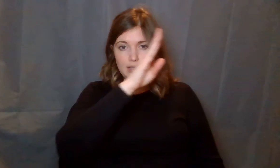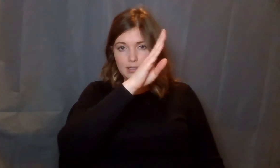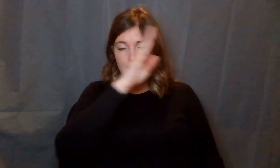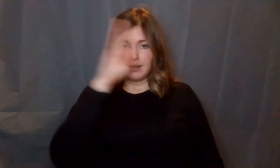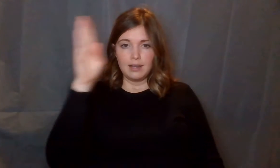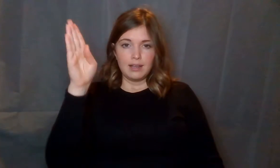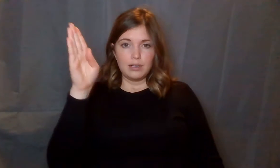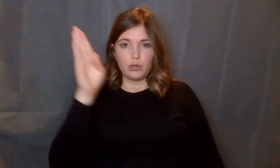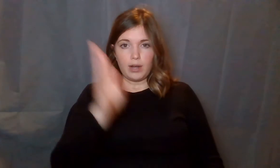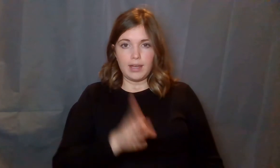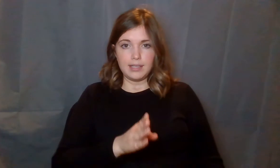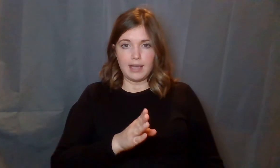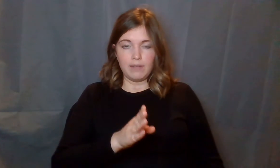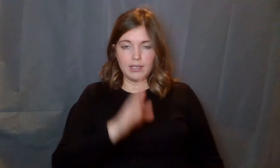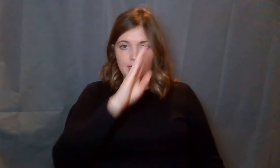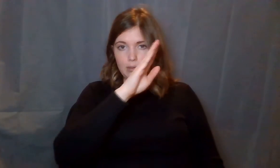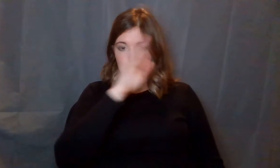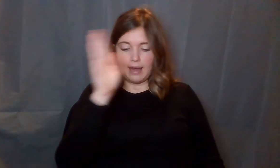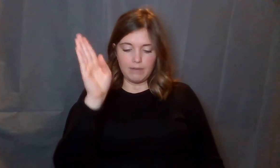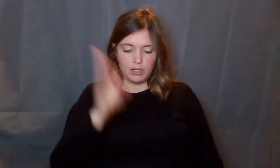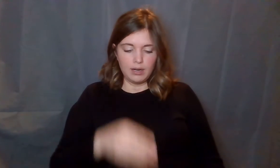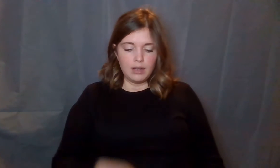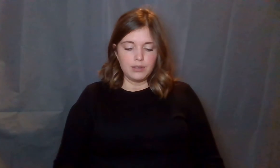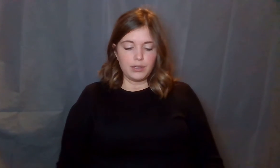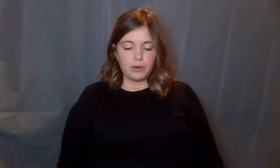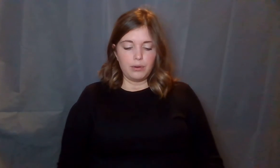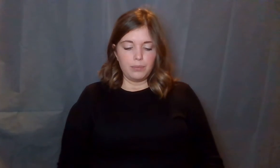this. You draw that 7, so never. So